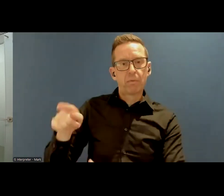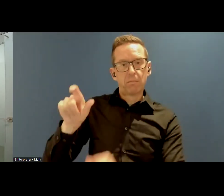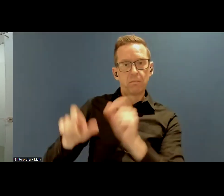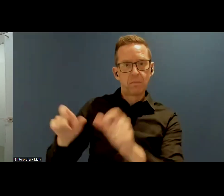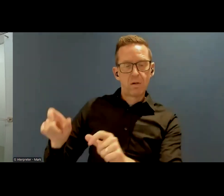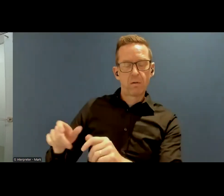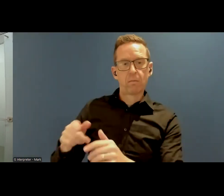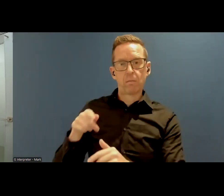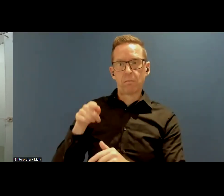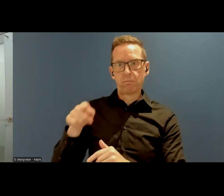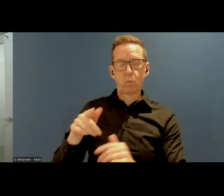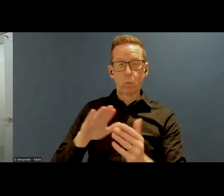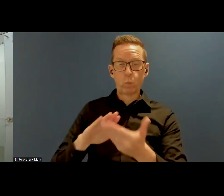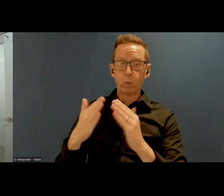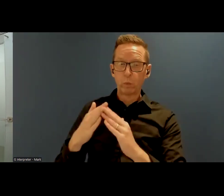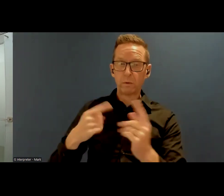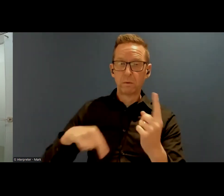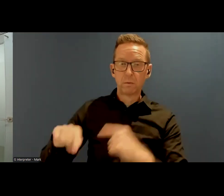law, there was no